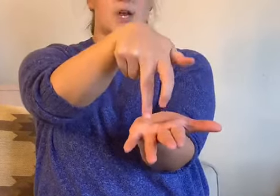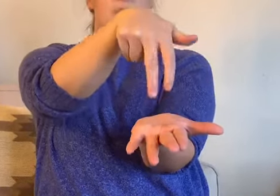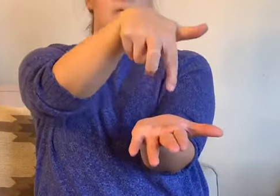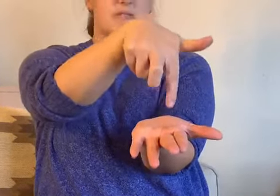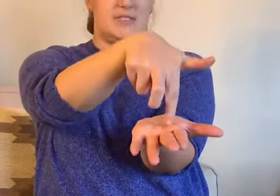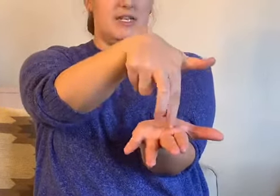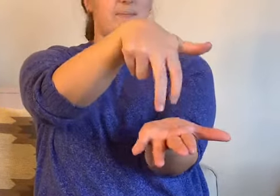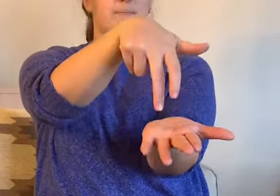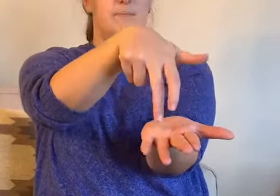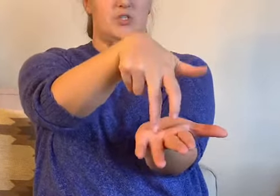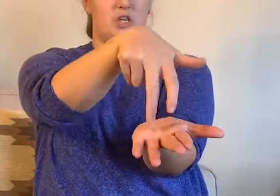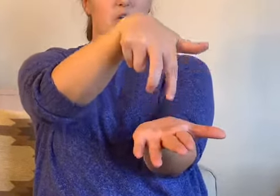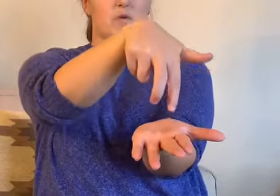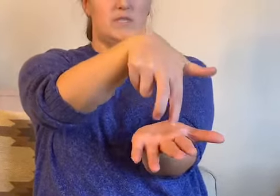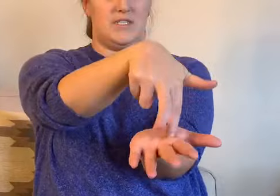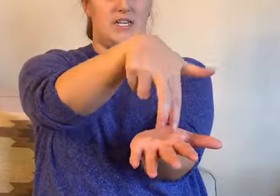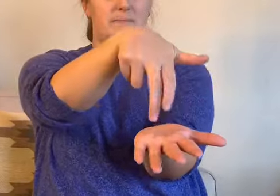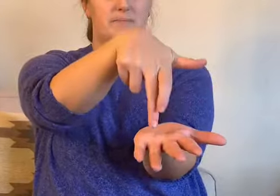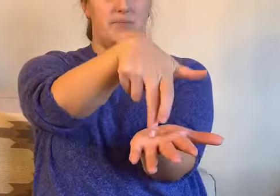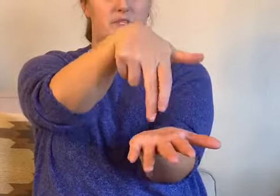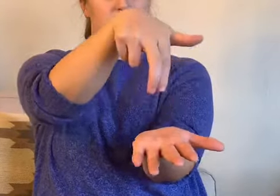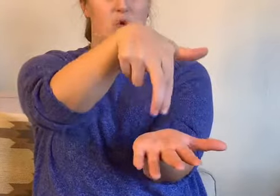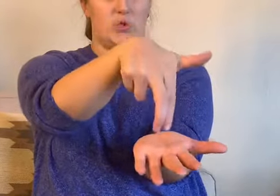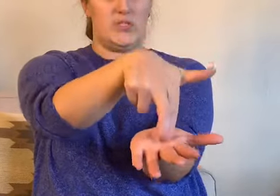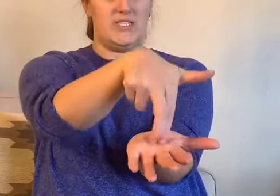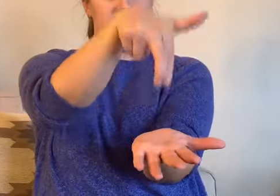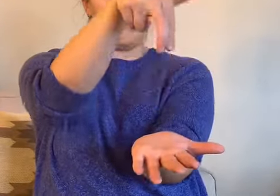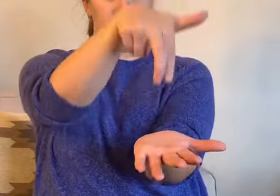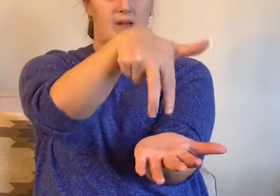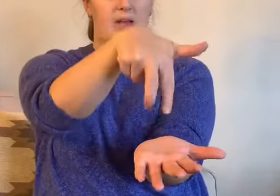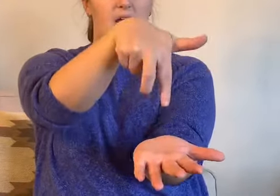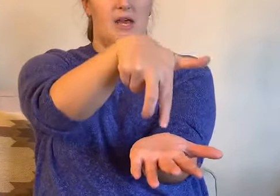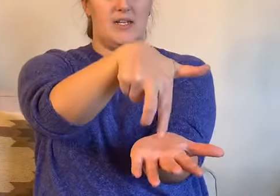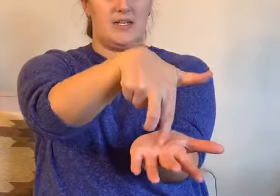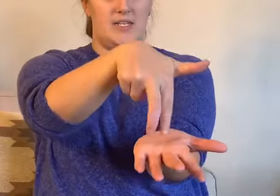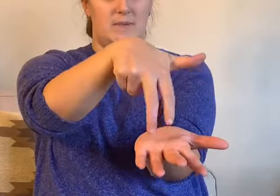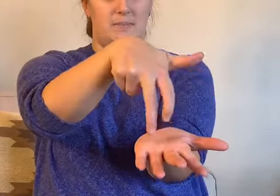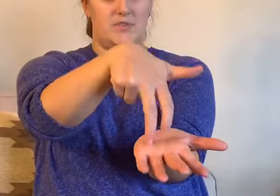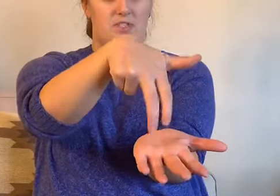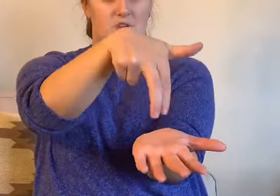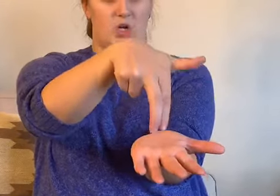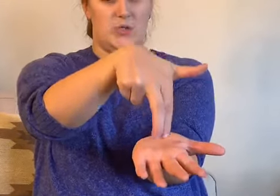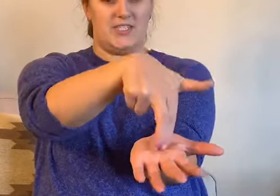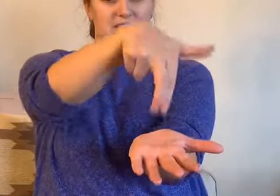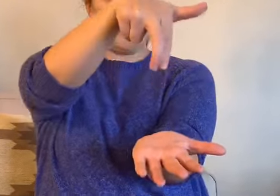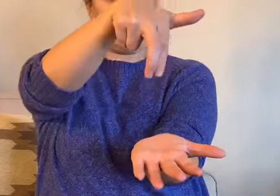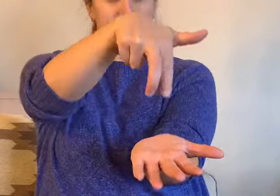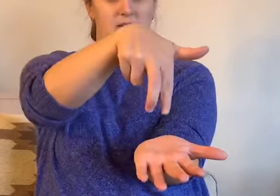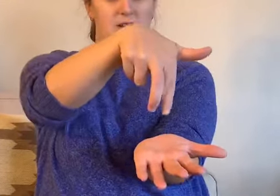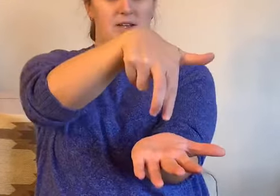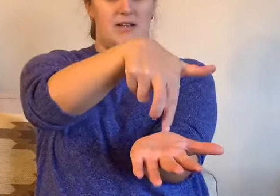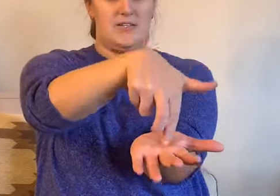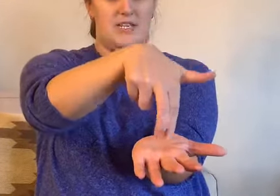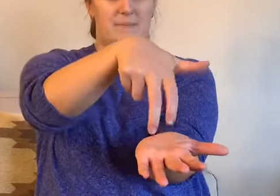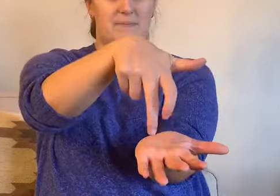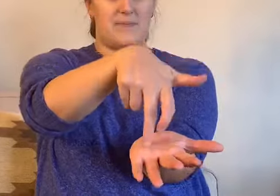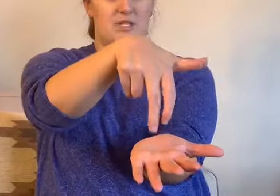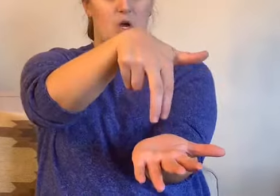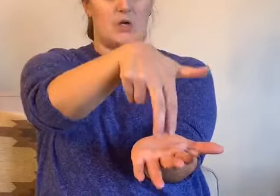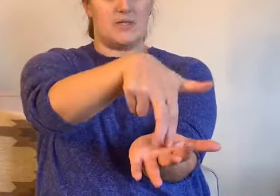Tiptoe, tiptoe, tiptoe, step. Tiptoe, step. Tiptoe,